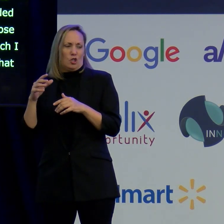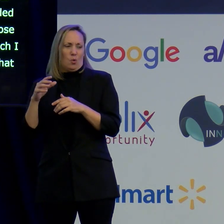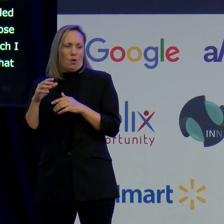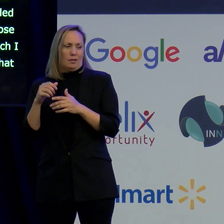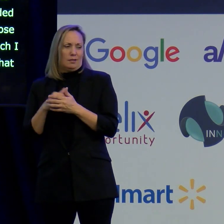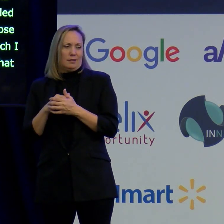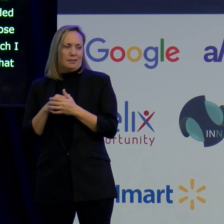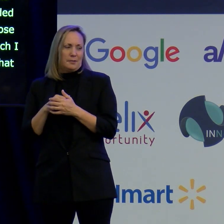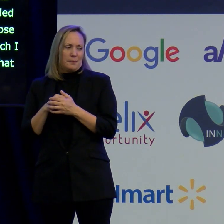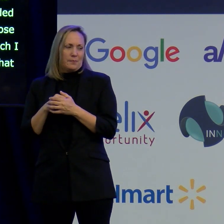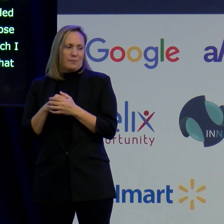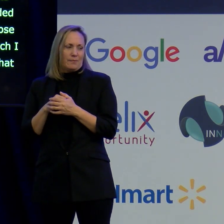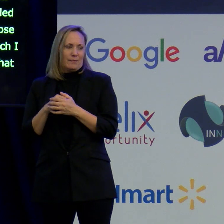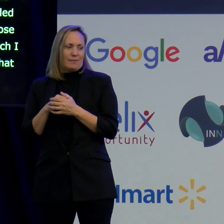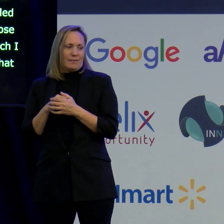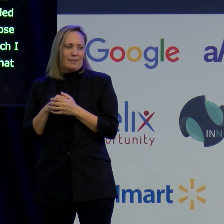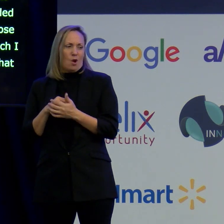Don't answer it.